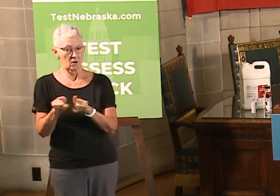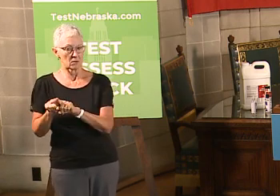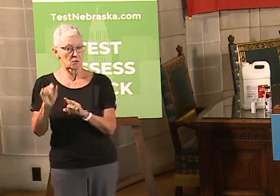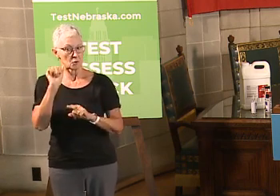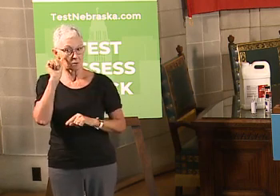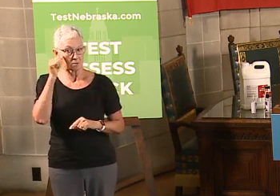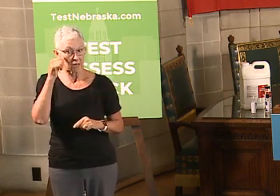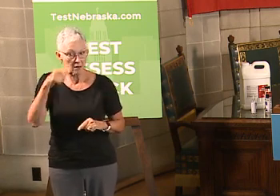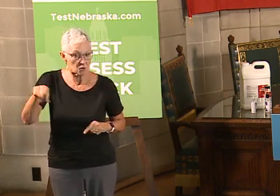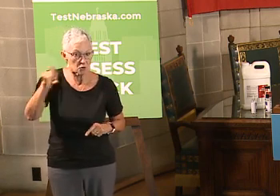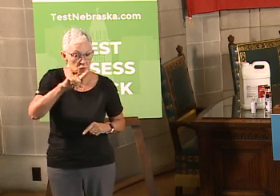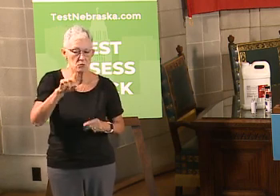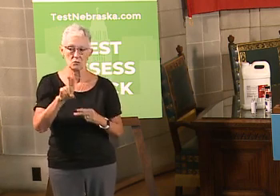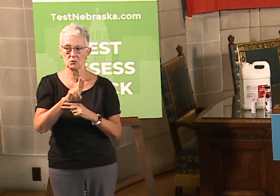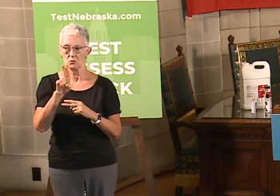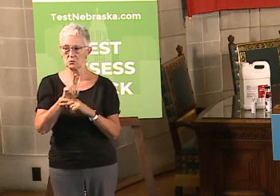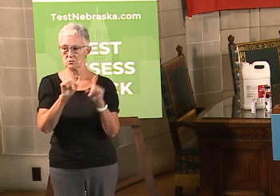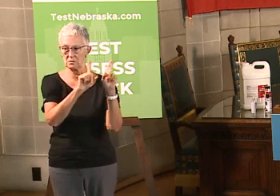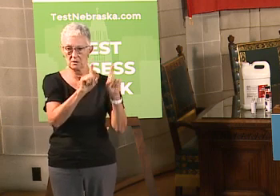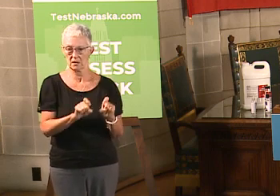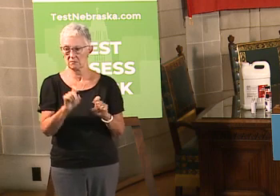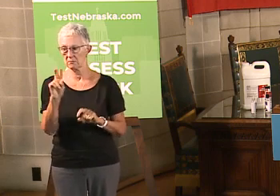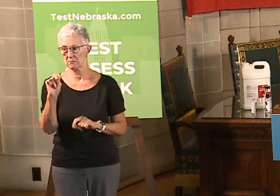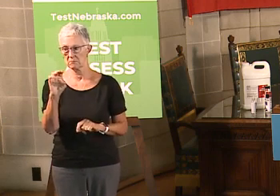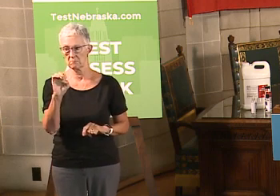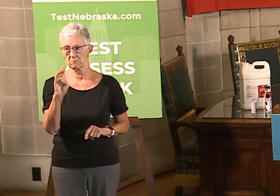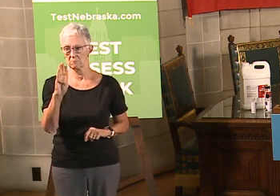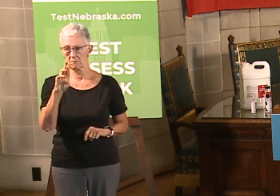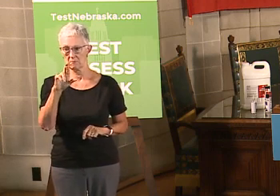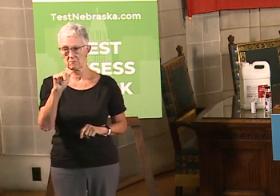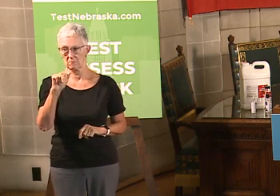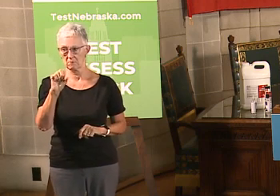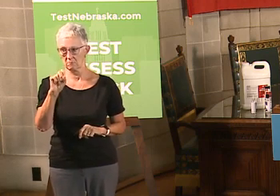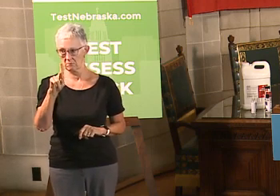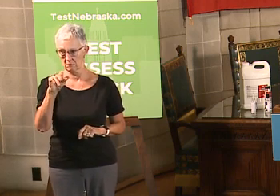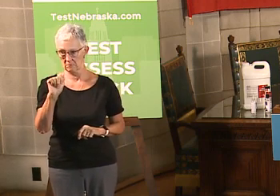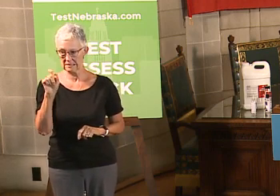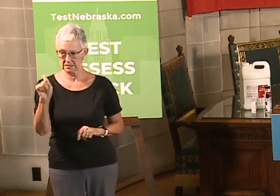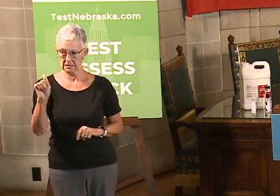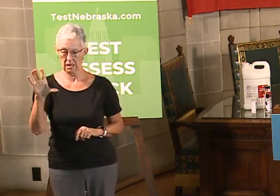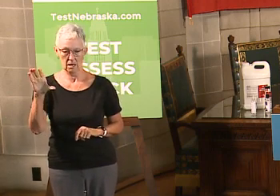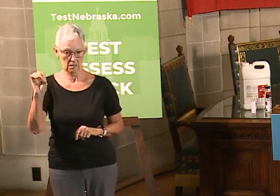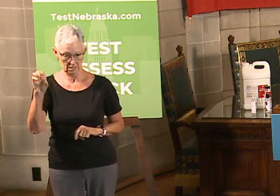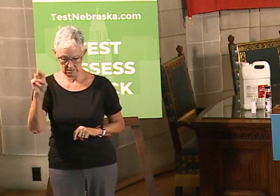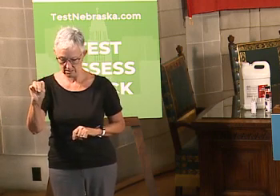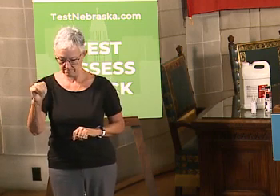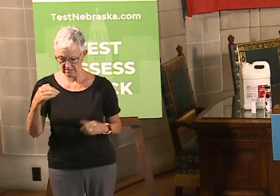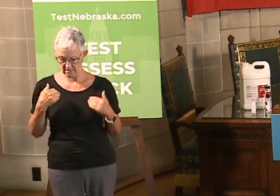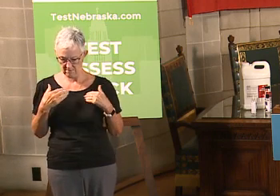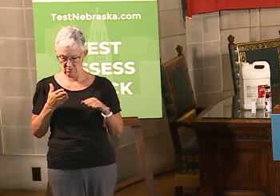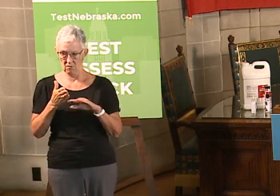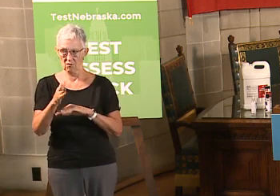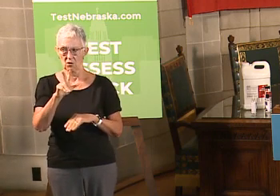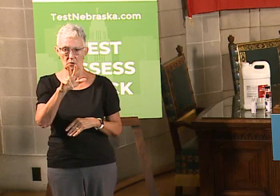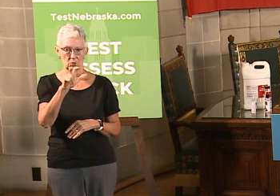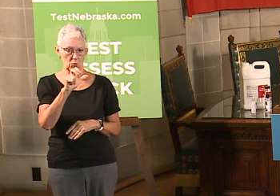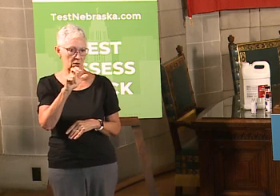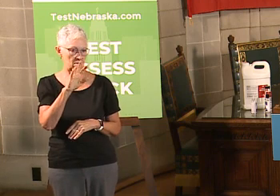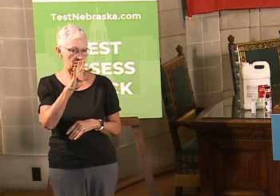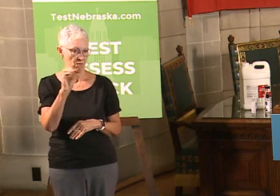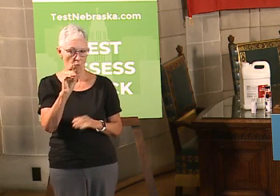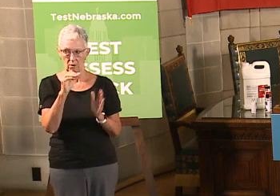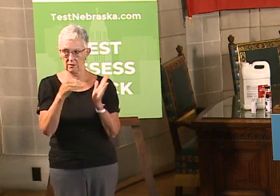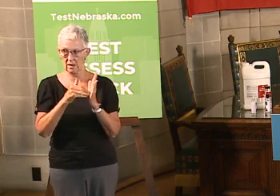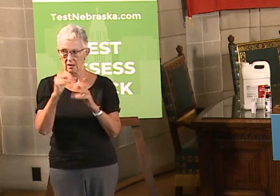Nebraska, testnebraska.com. You can sign up. We've got over 341,000 people that have signed up for that. We've done over 1